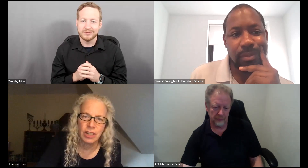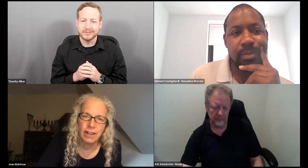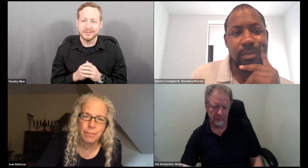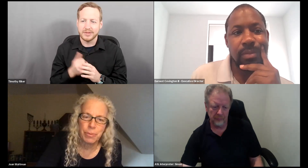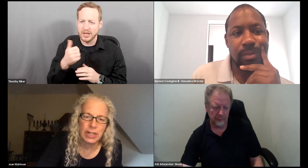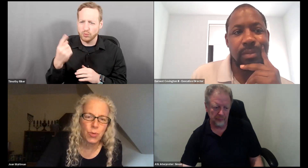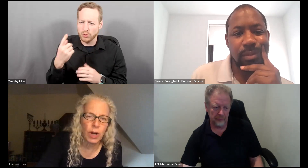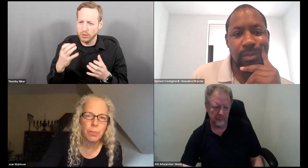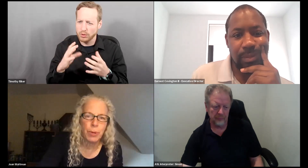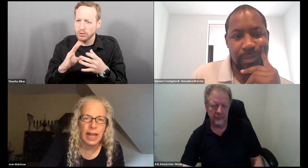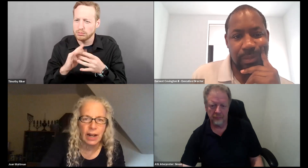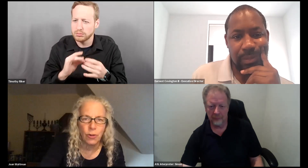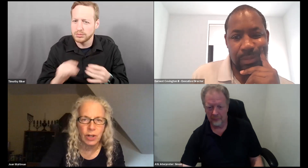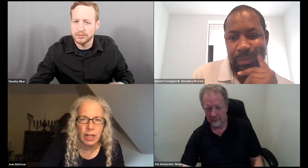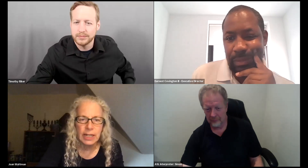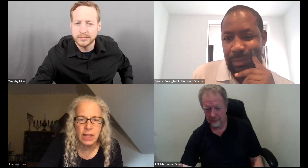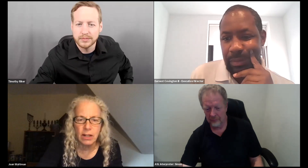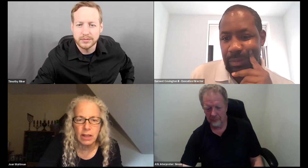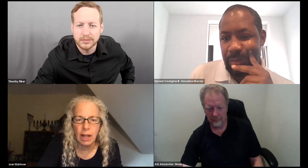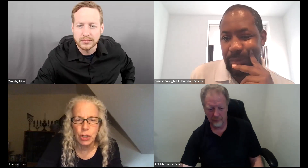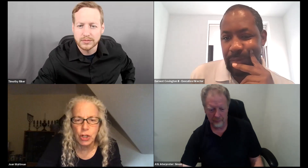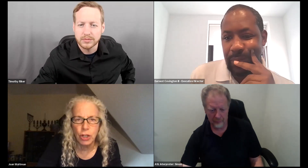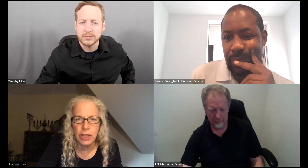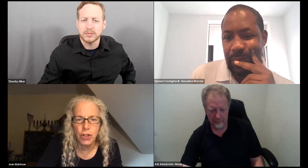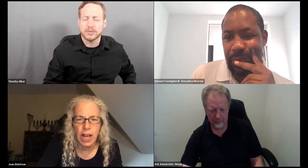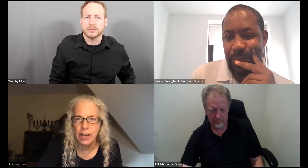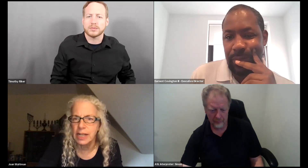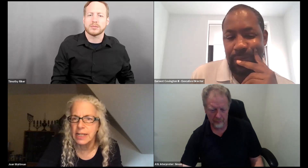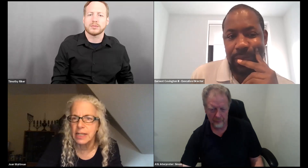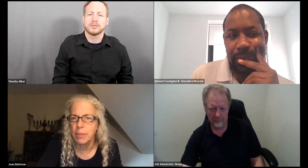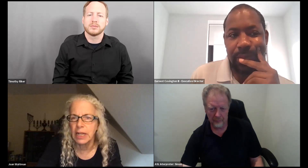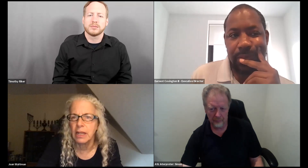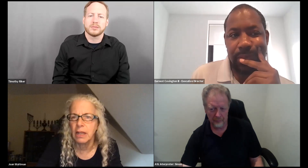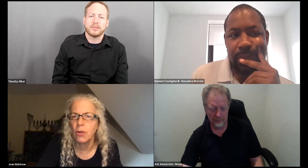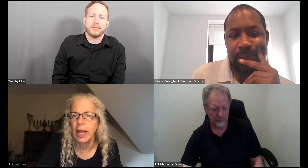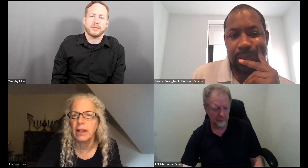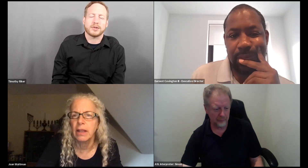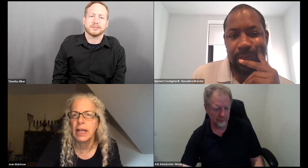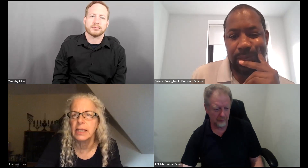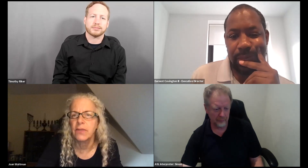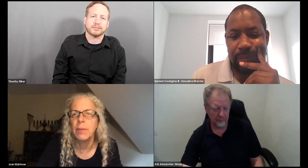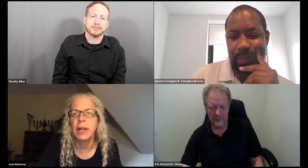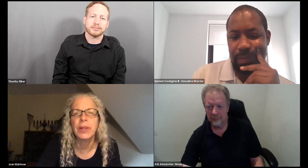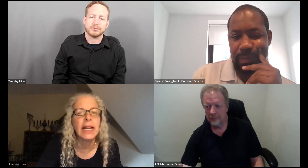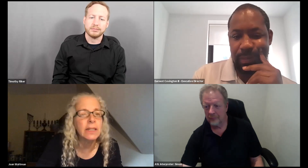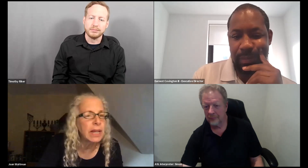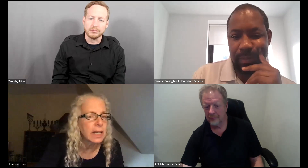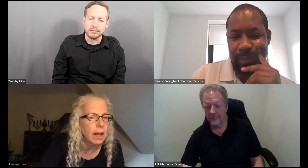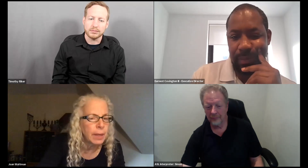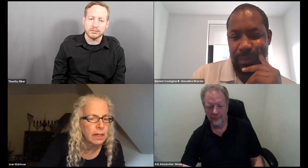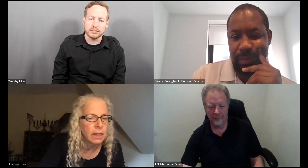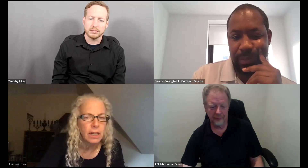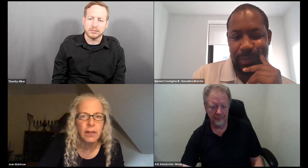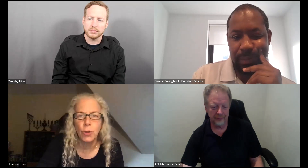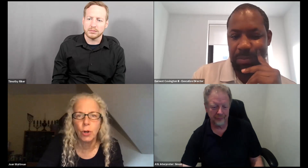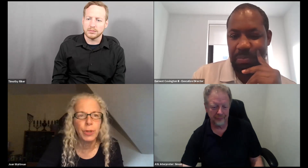year, but I just wanted to put that out. I'm just going to look at the chat because I see somebody. Okay. Yes. If anybody would like to make a